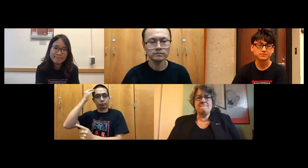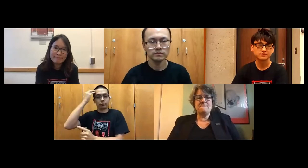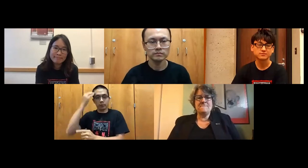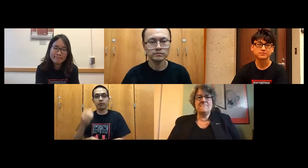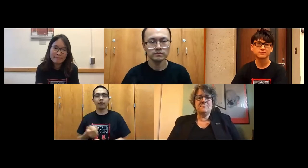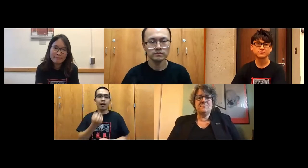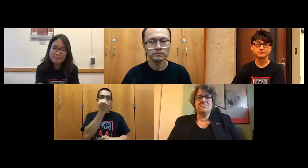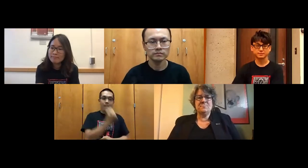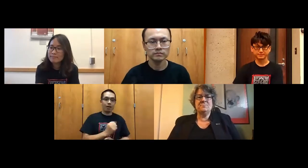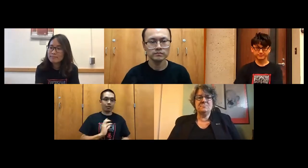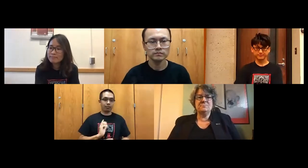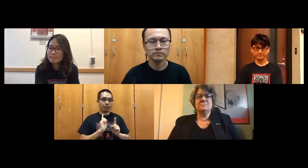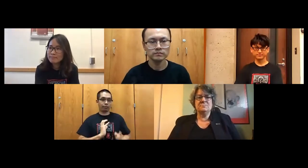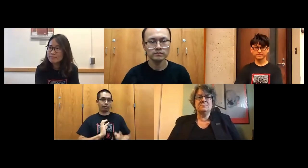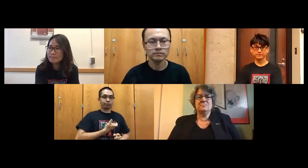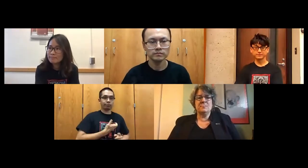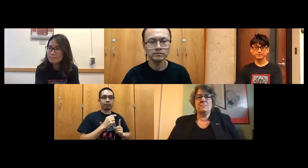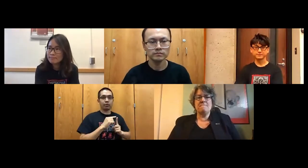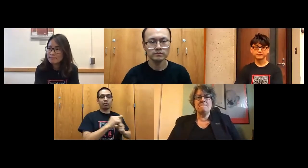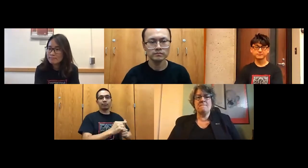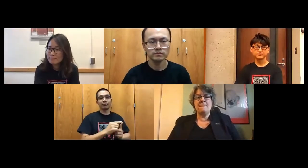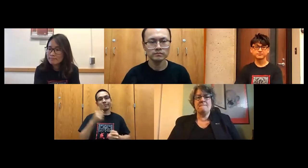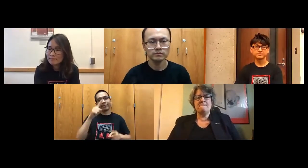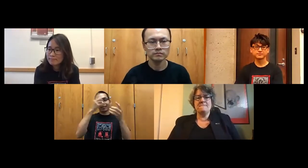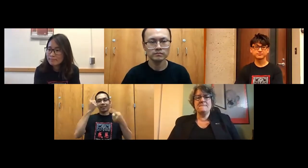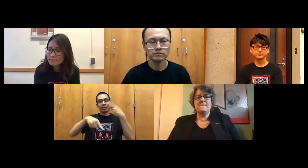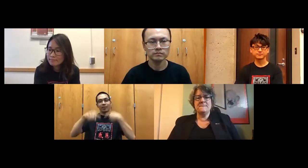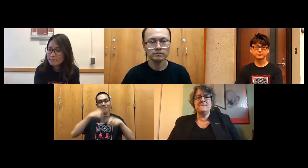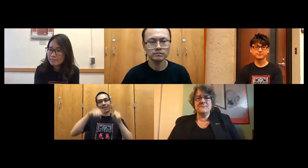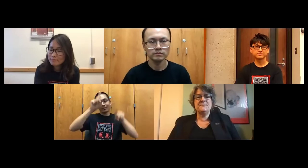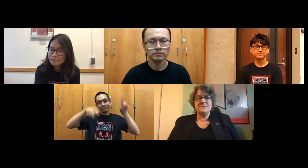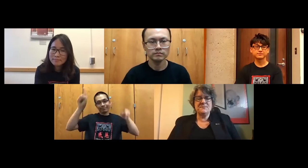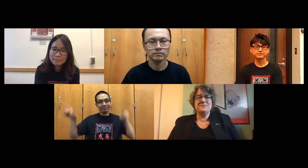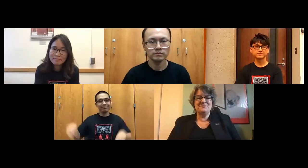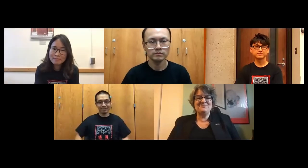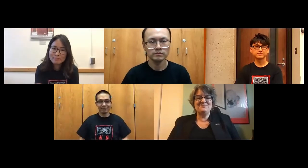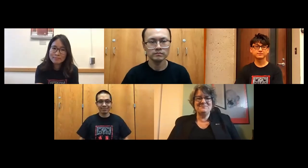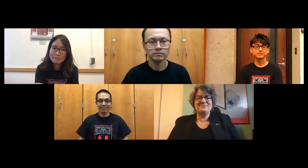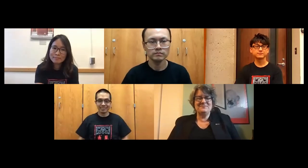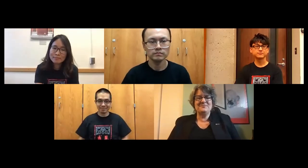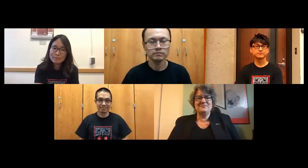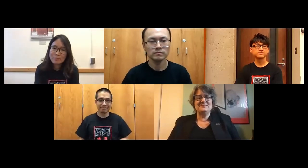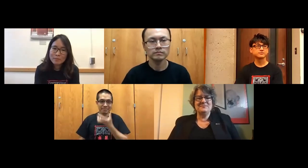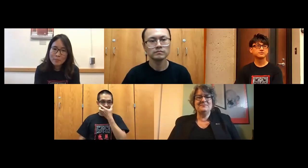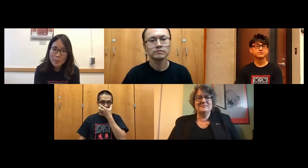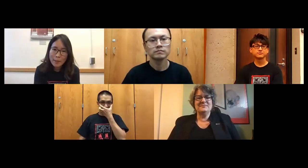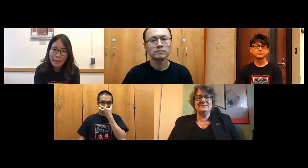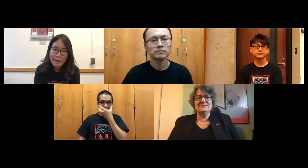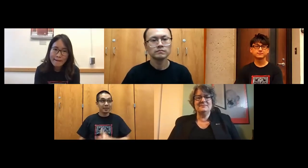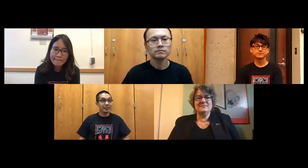then we would learn one another's words and then be able to learn from each other. So the sign language is really varied from place